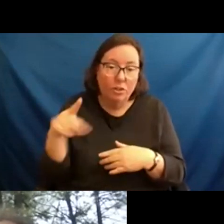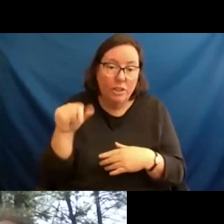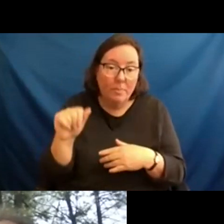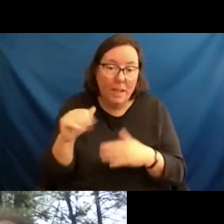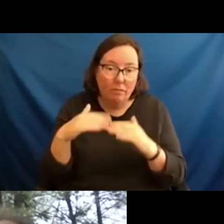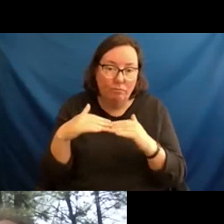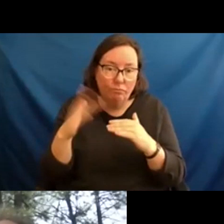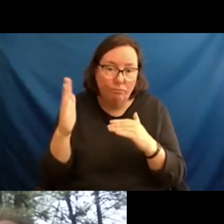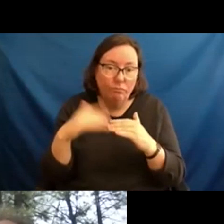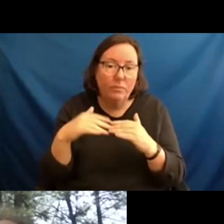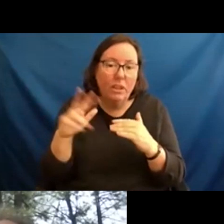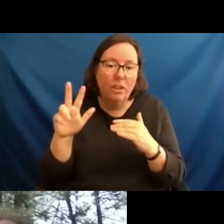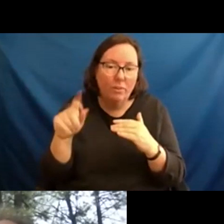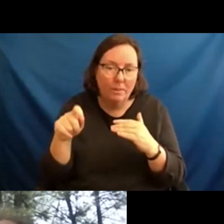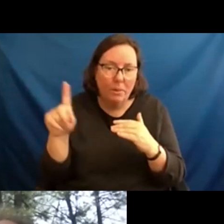a 3.1.